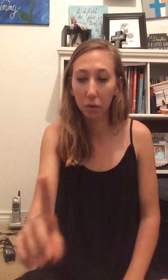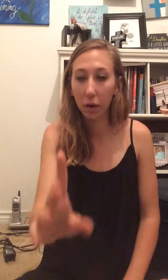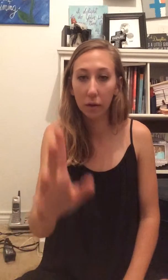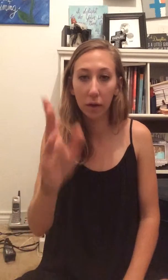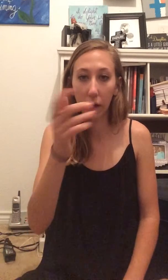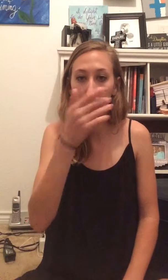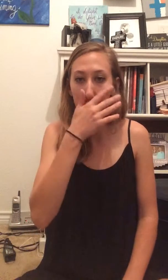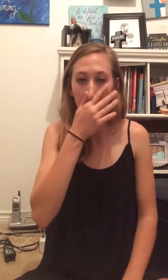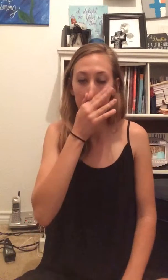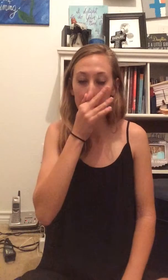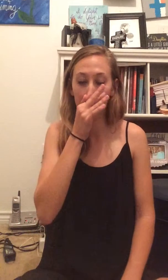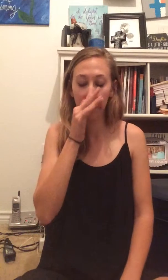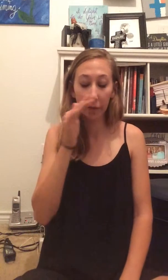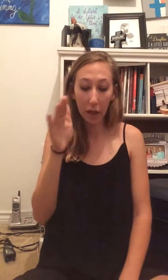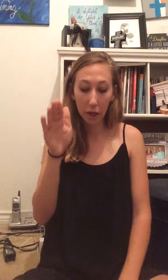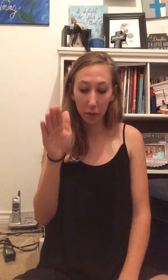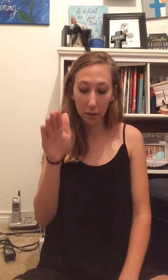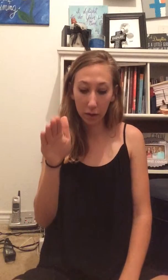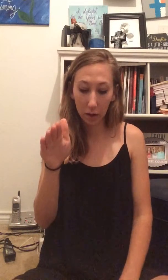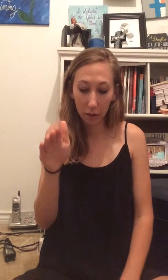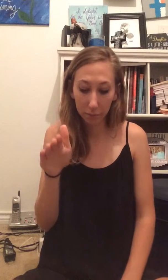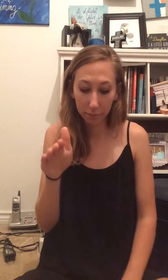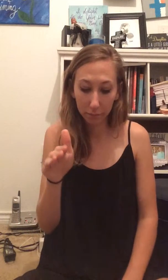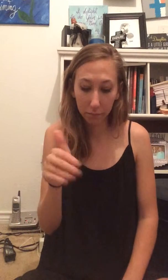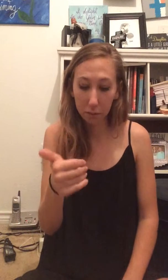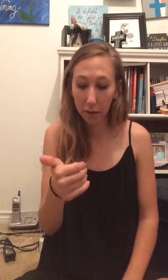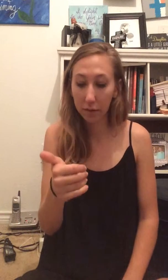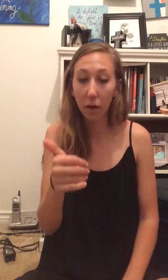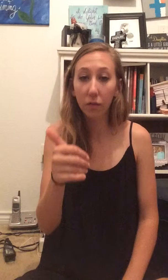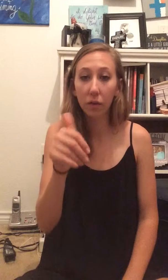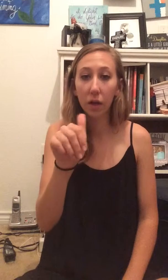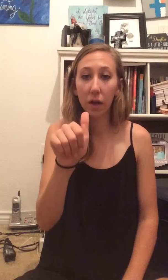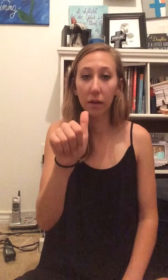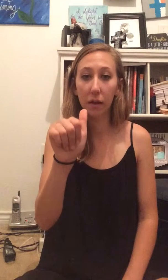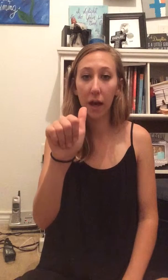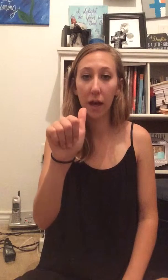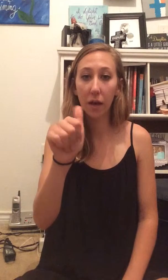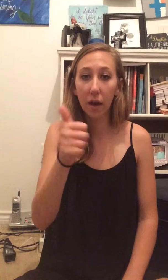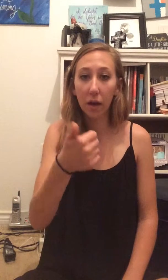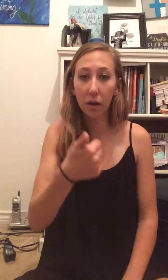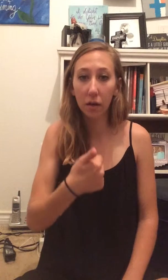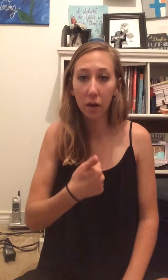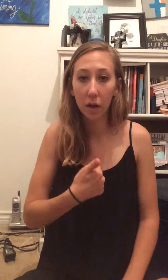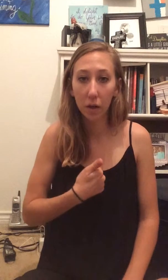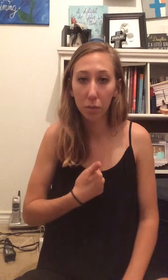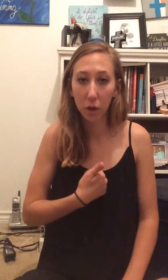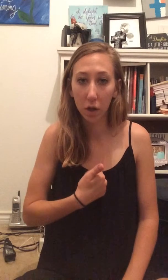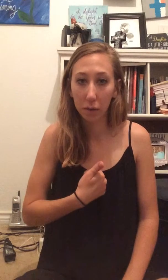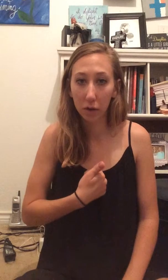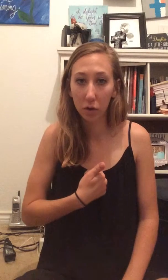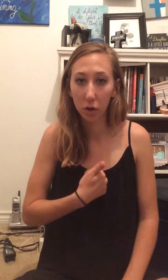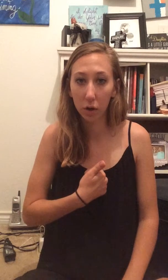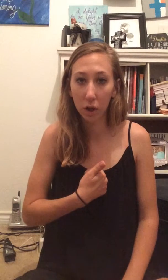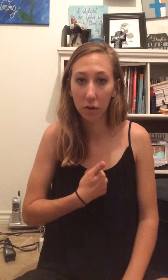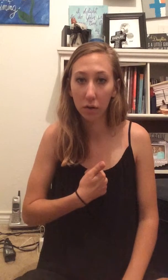crazy out by itself. Anyways, um, then myself is an A hand. You push it up against your chest.